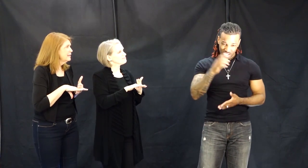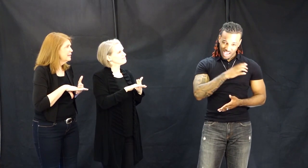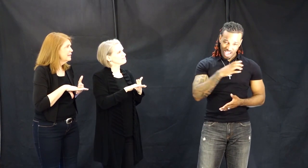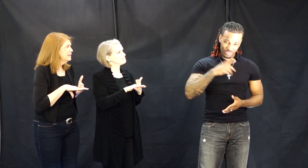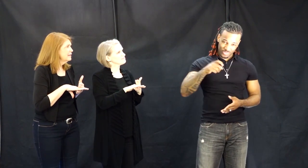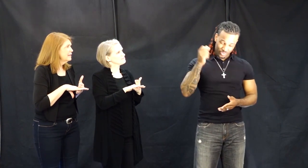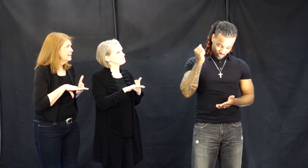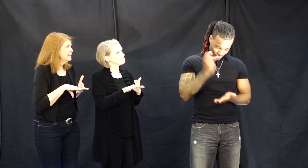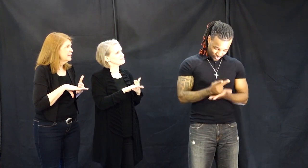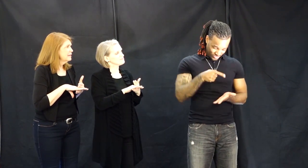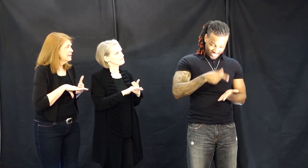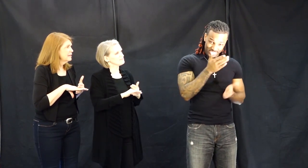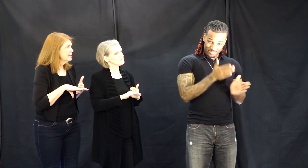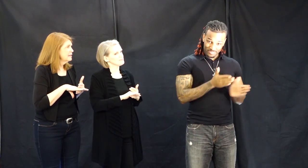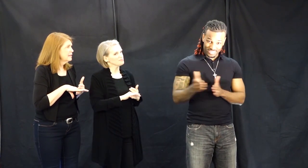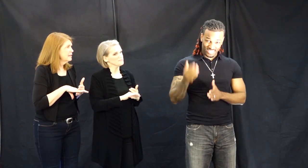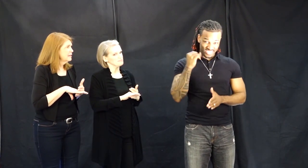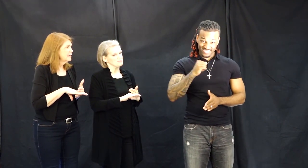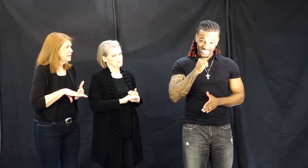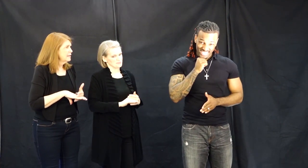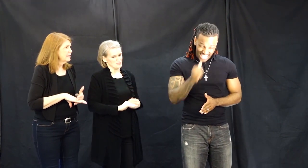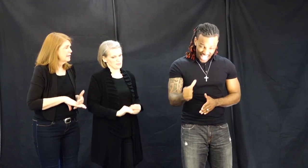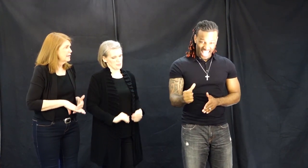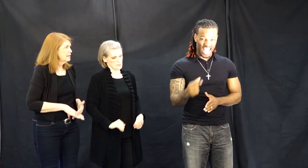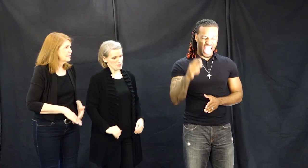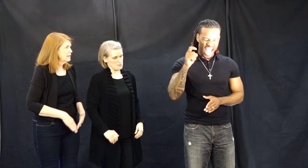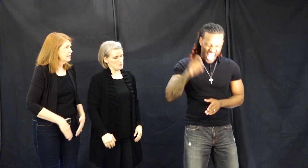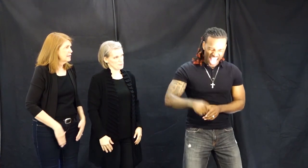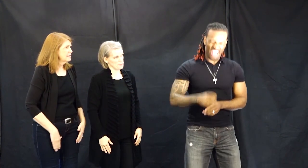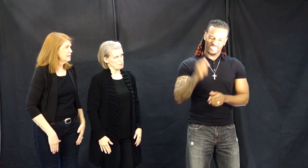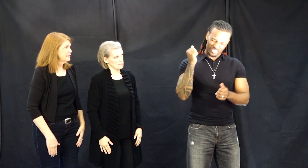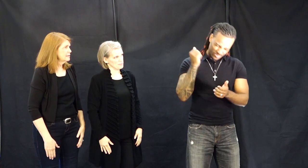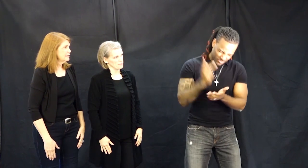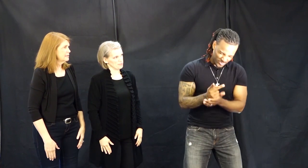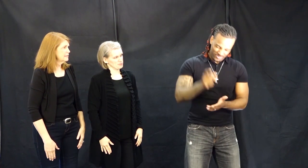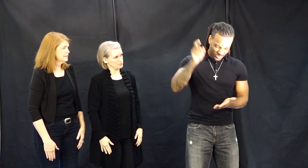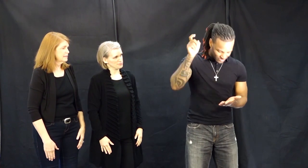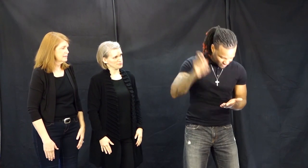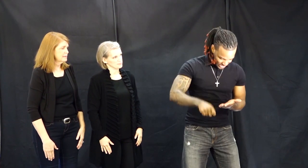to get my plan through Congress. I can't stop till I get this plan through Congress.